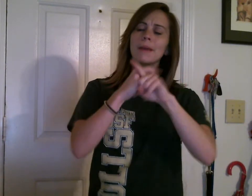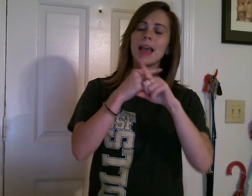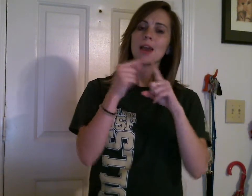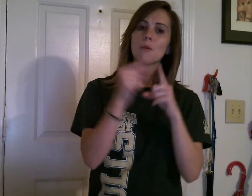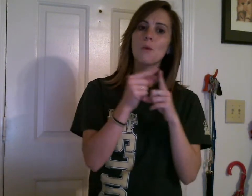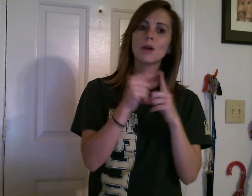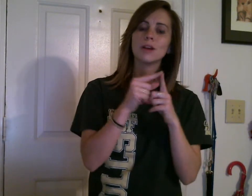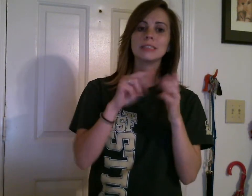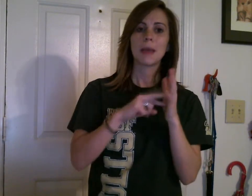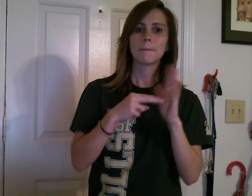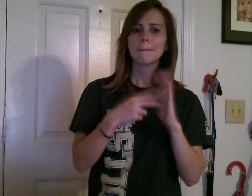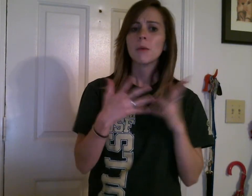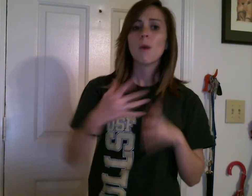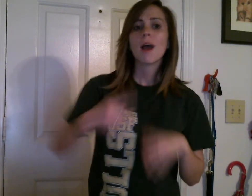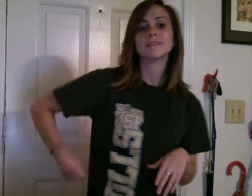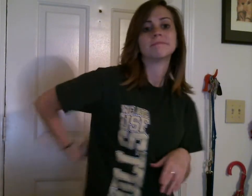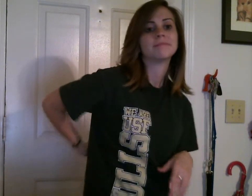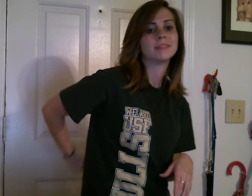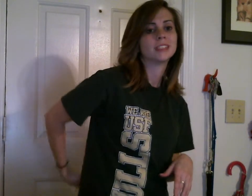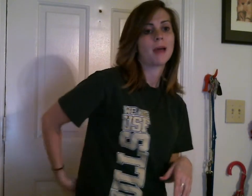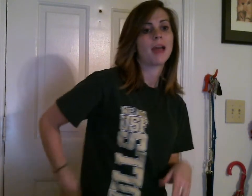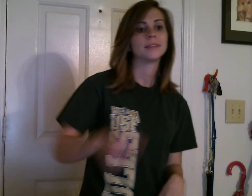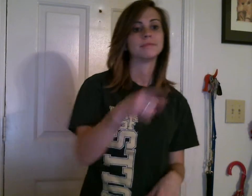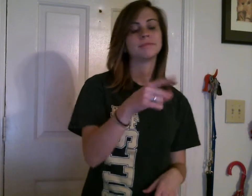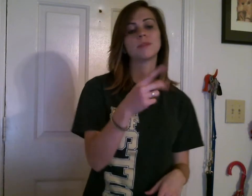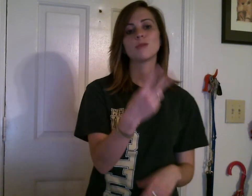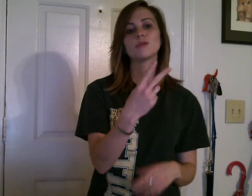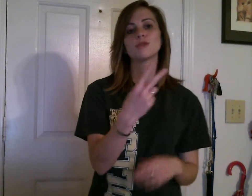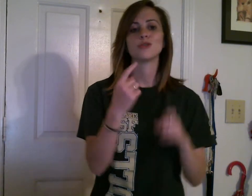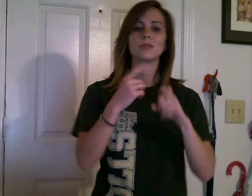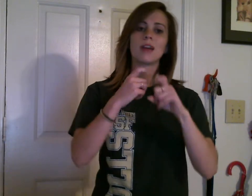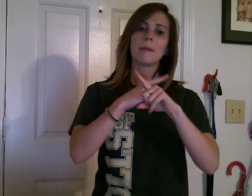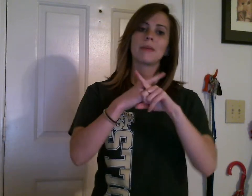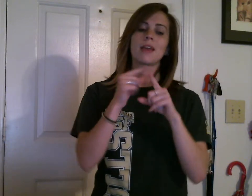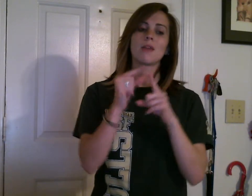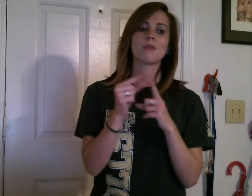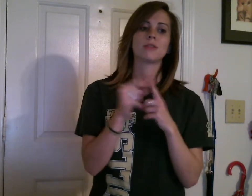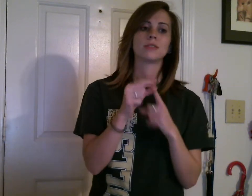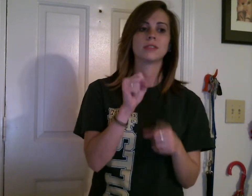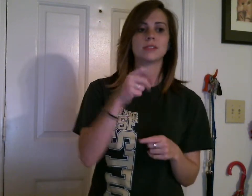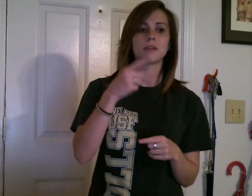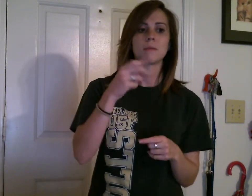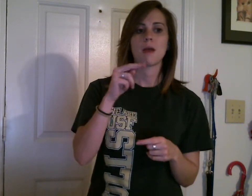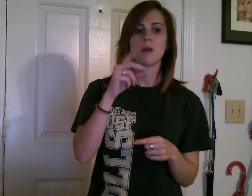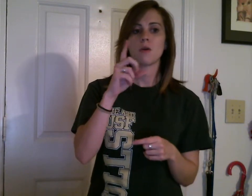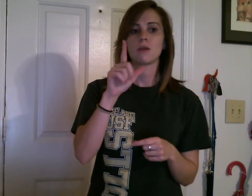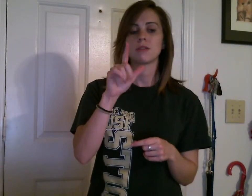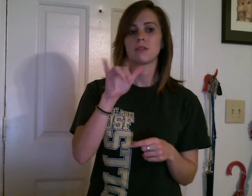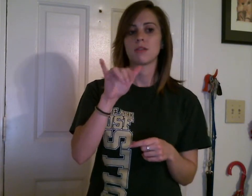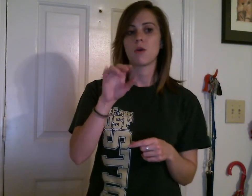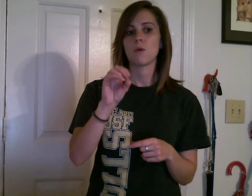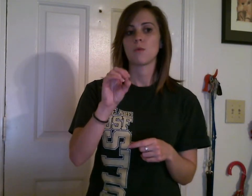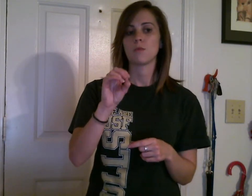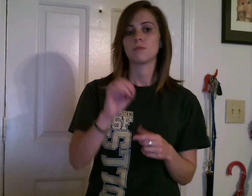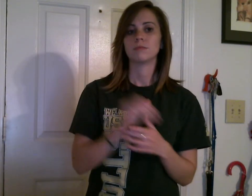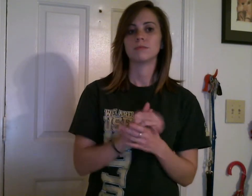spondylo and vertebra. So if you're looking at a big complicated word and you're talking about spondylolisthesis, I don't know what it is, but it's got